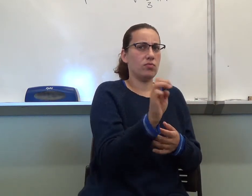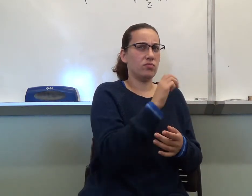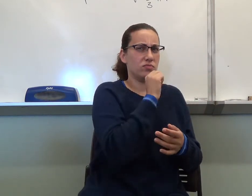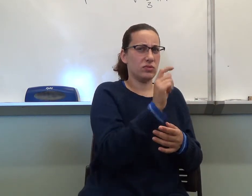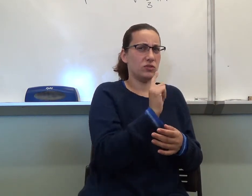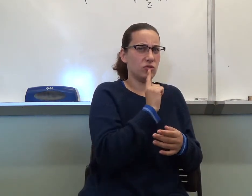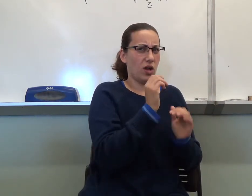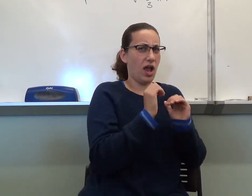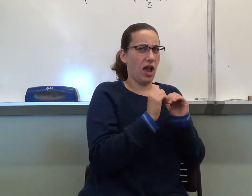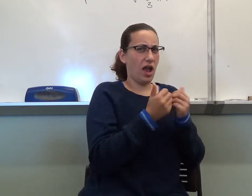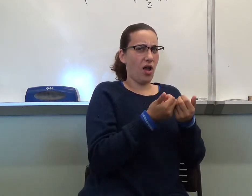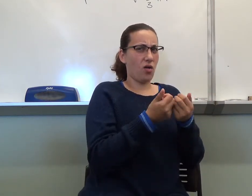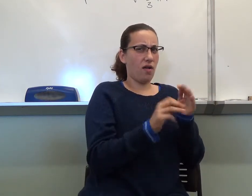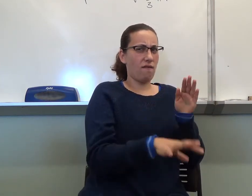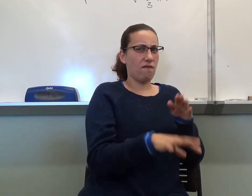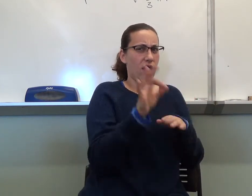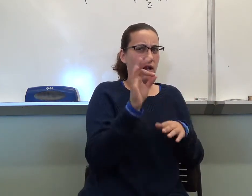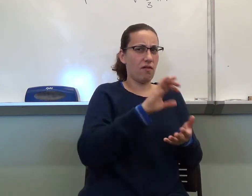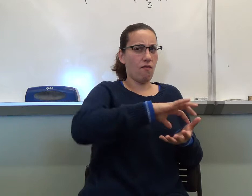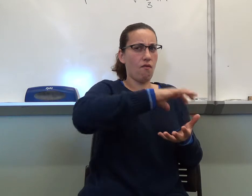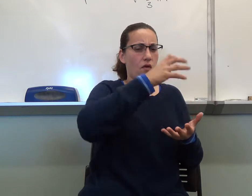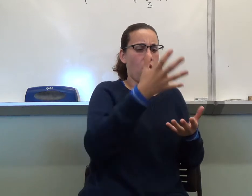determine where it was necessary.